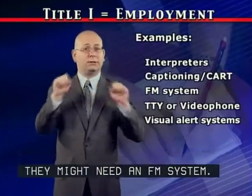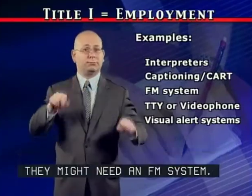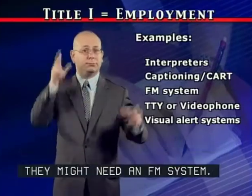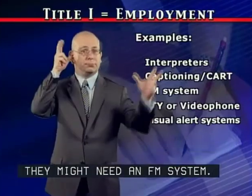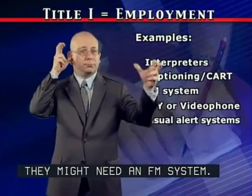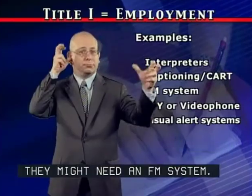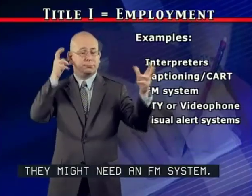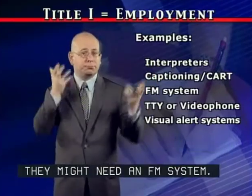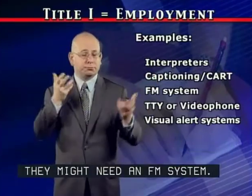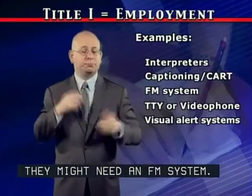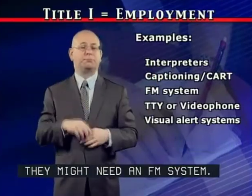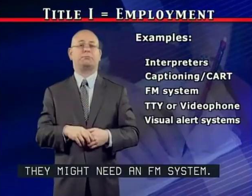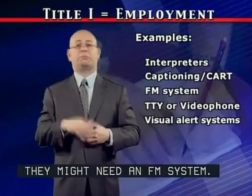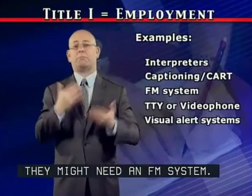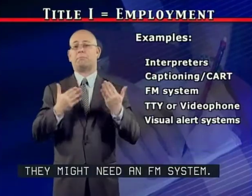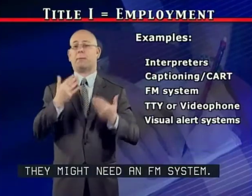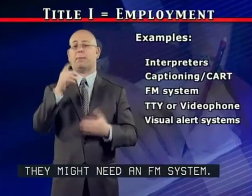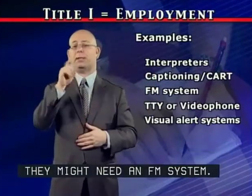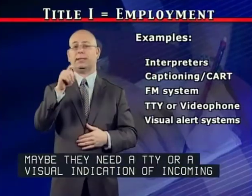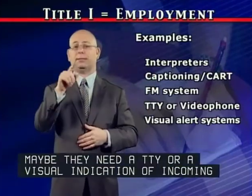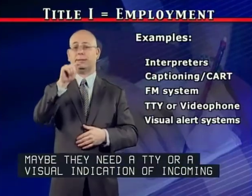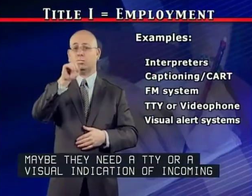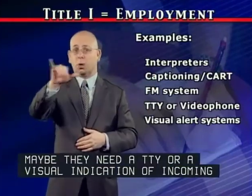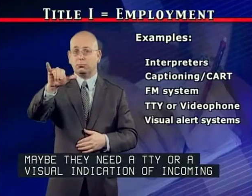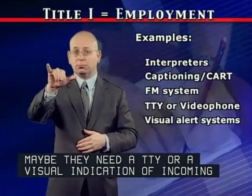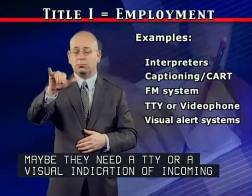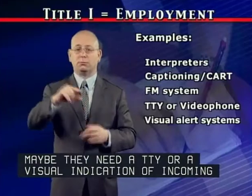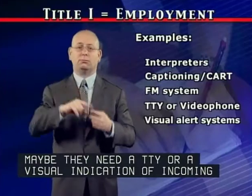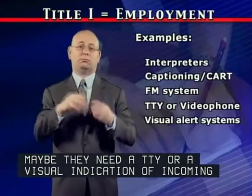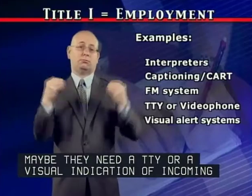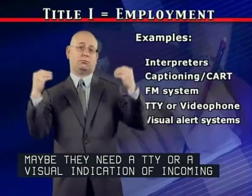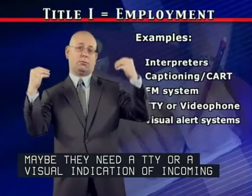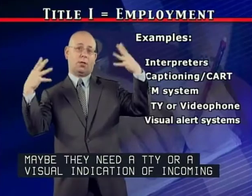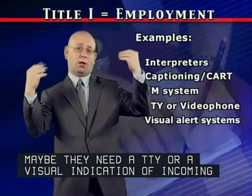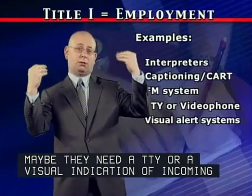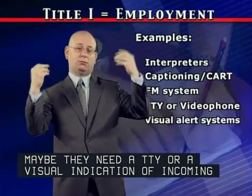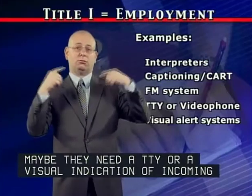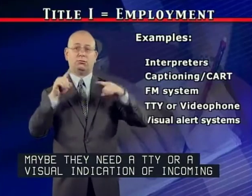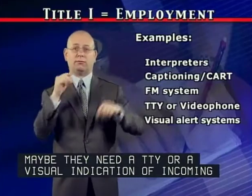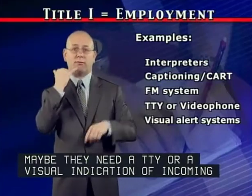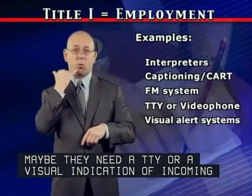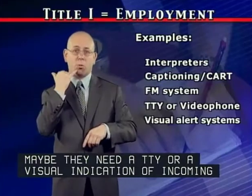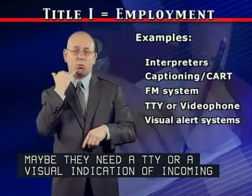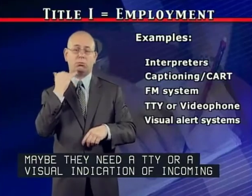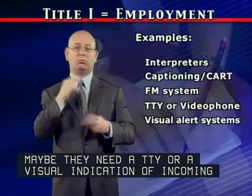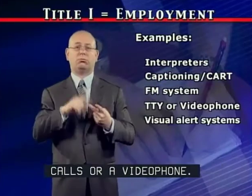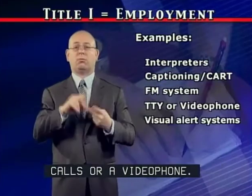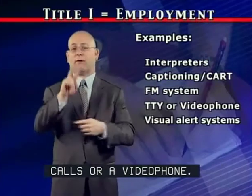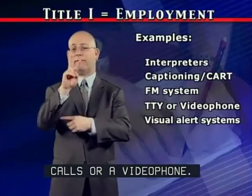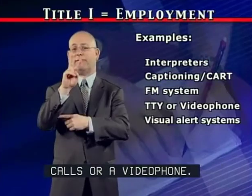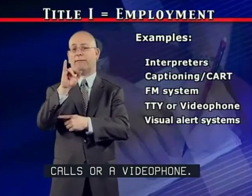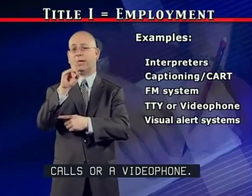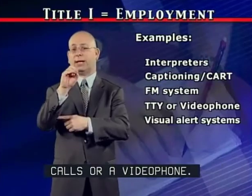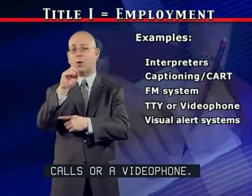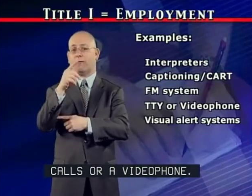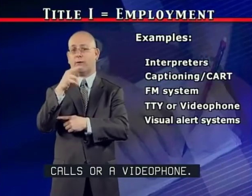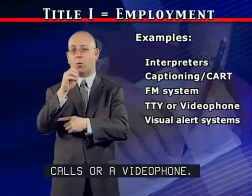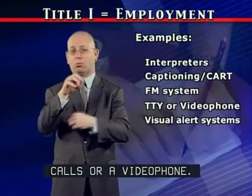They might need an FM system. Maybe they need a TTY or a visual indication of incoming calls or a